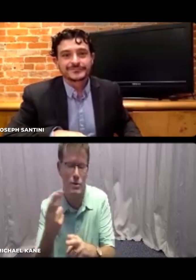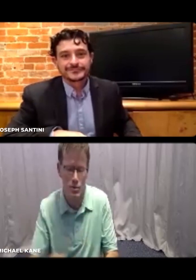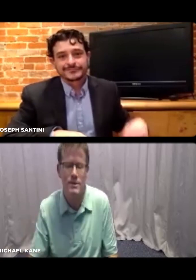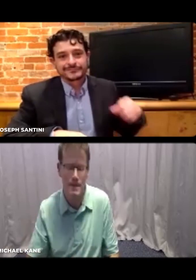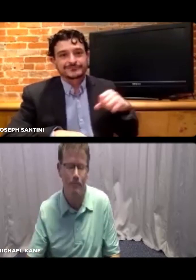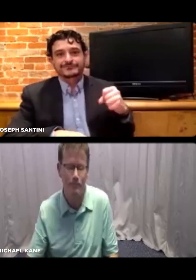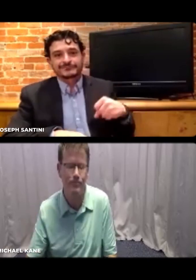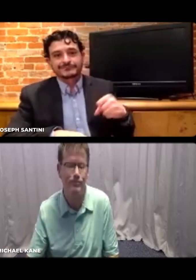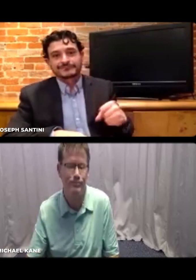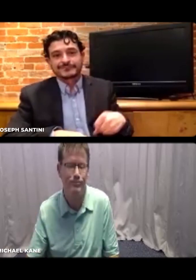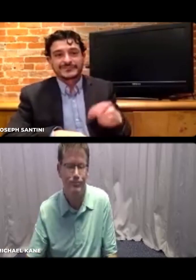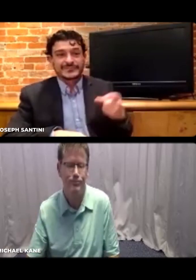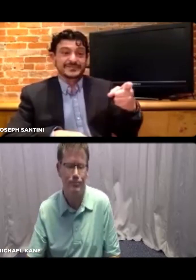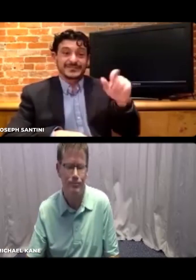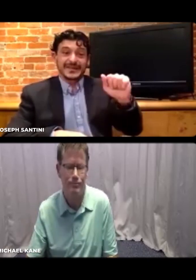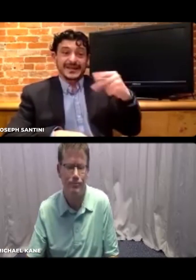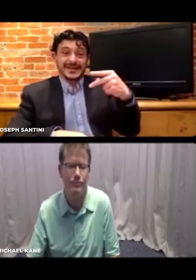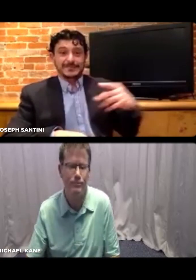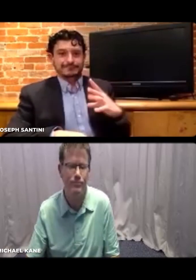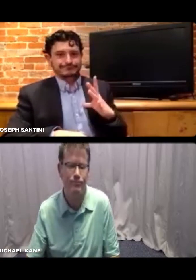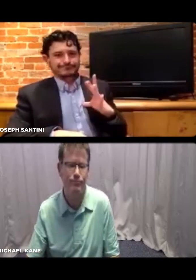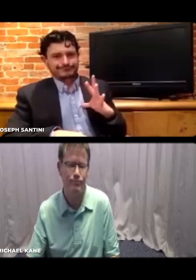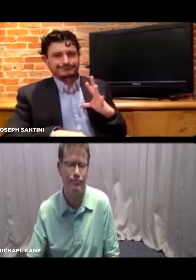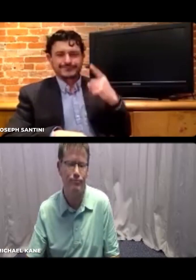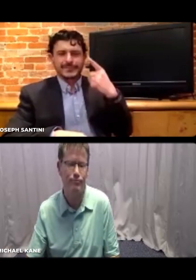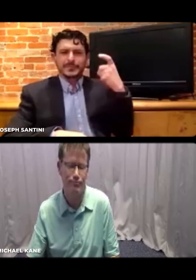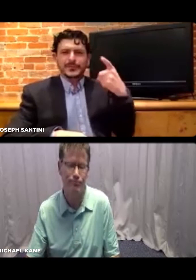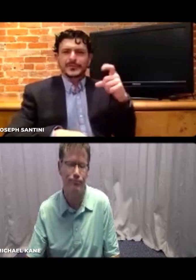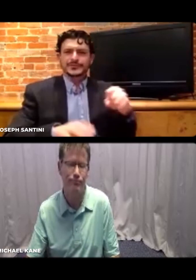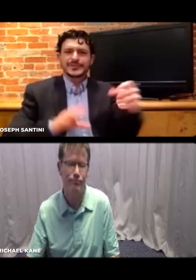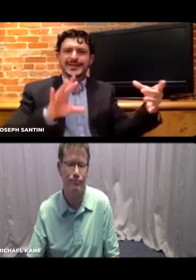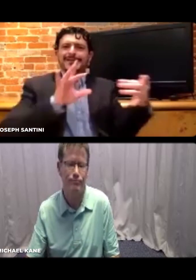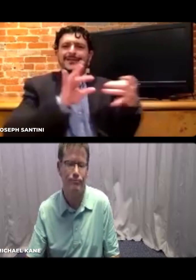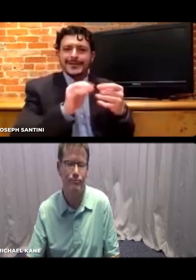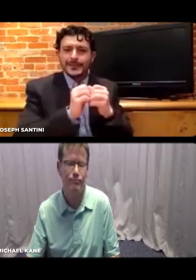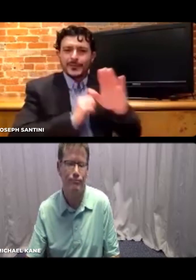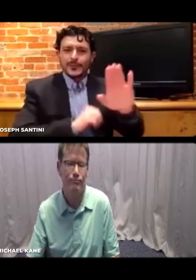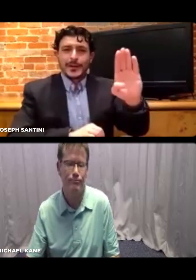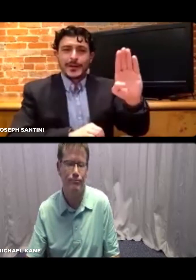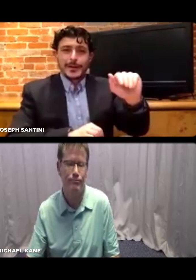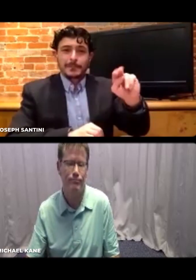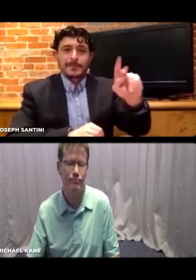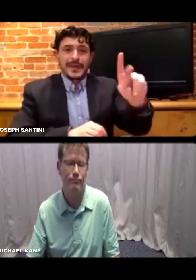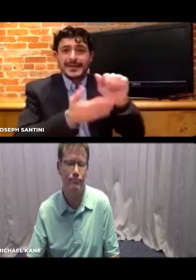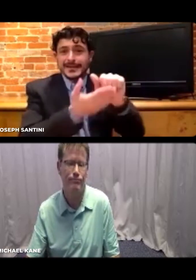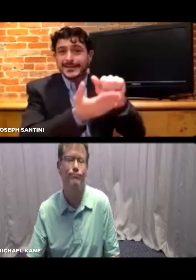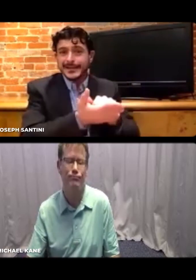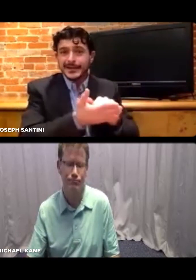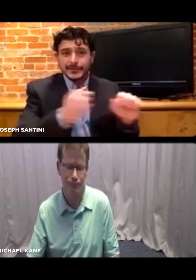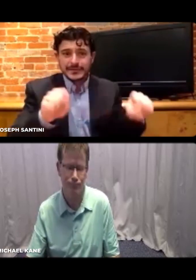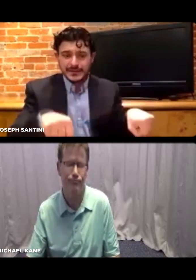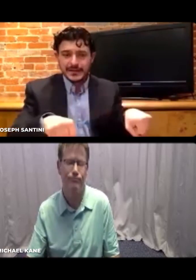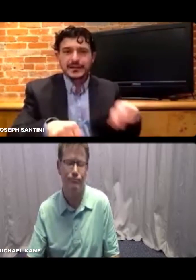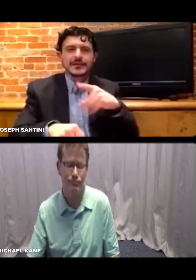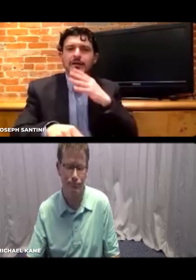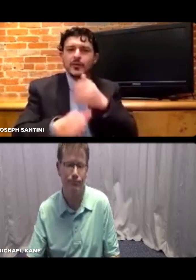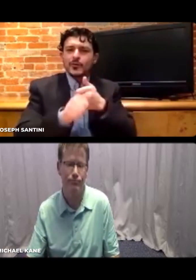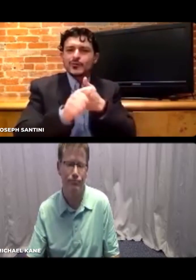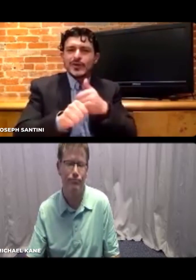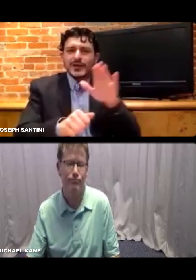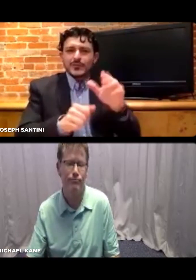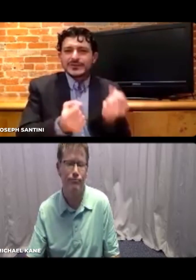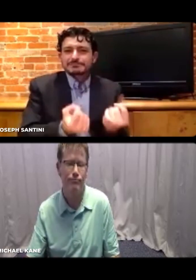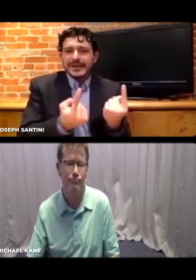app. It is. What's really nice about it, Mike, is you can connect to your bank accounts and it'll track your spending. And